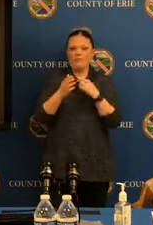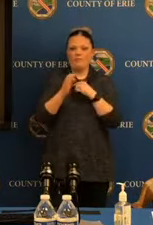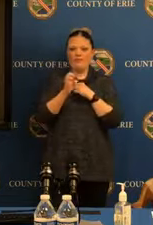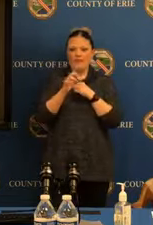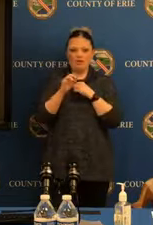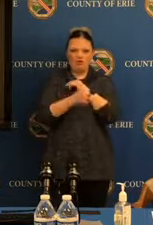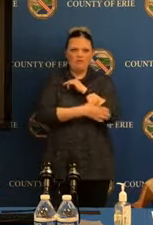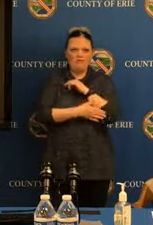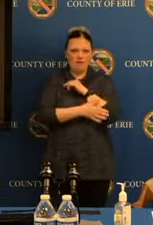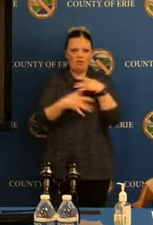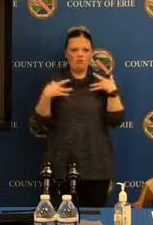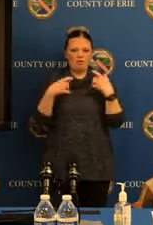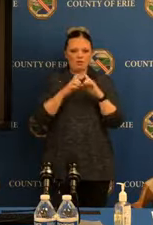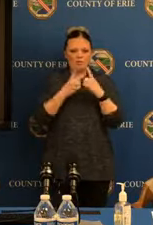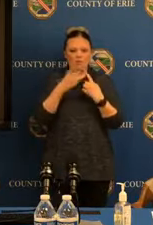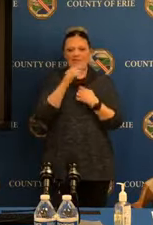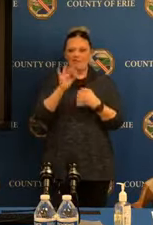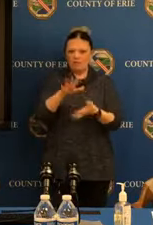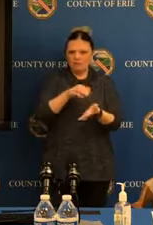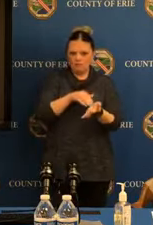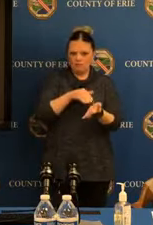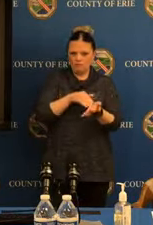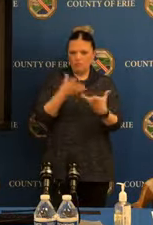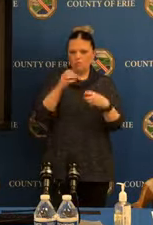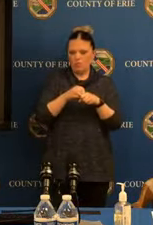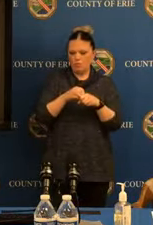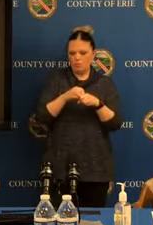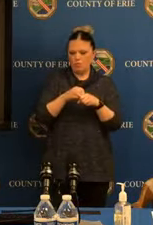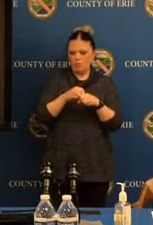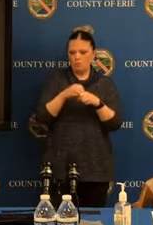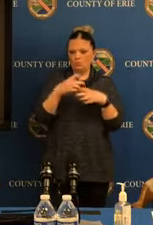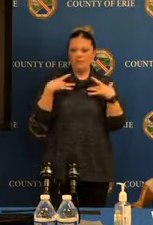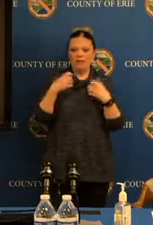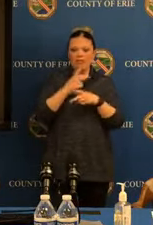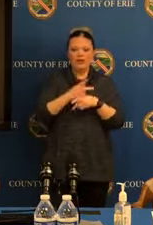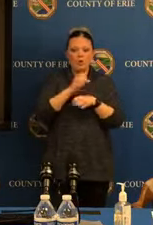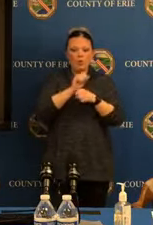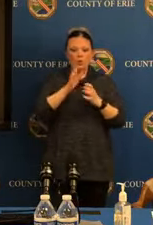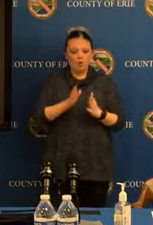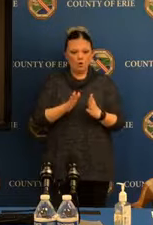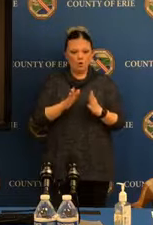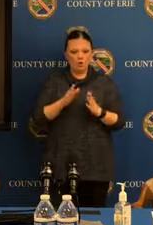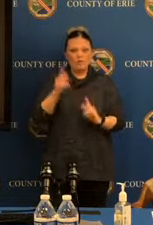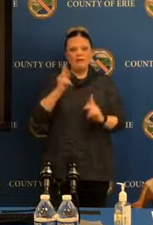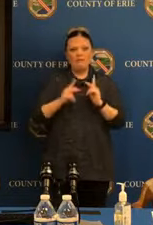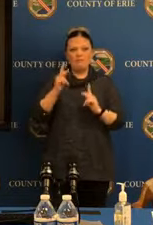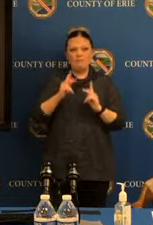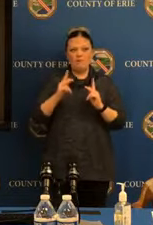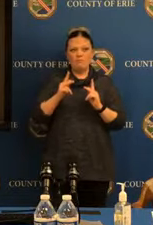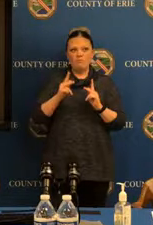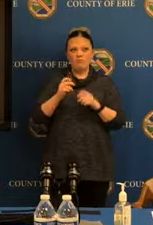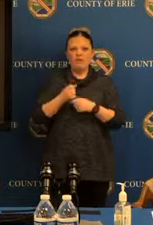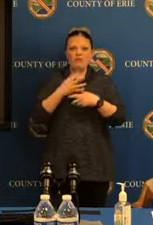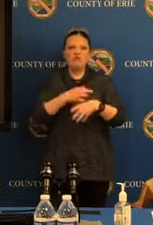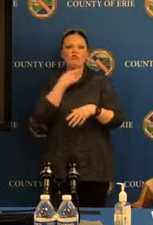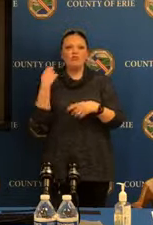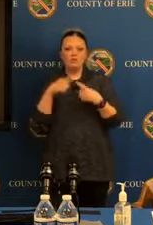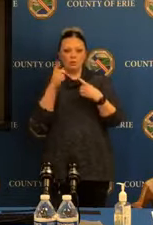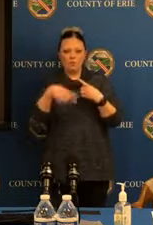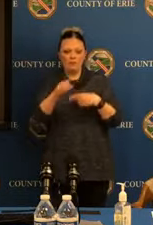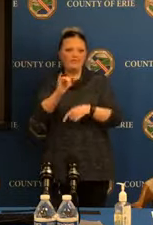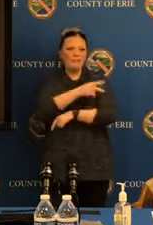and by physicians. So those include healthcare workers and those posing risks to the healthcare workforce,